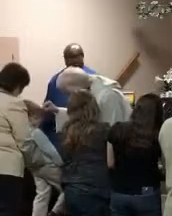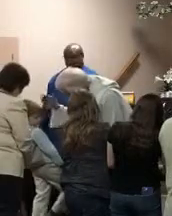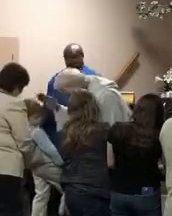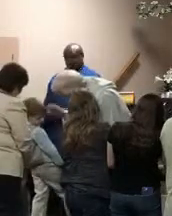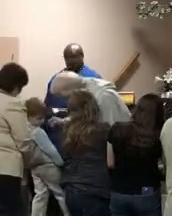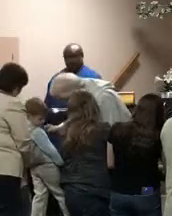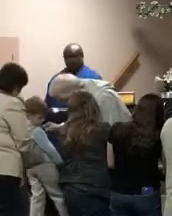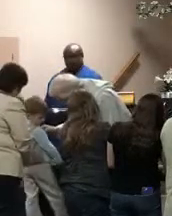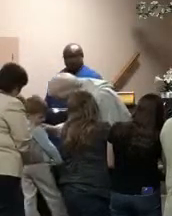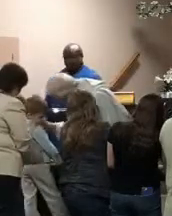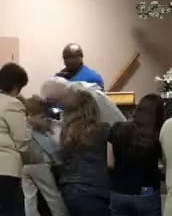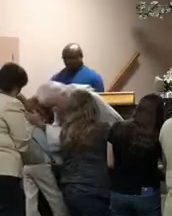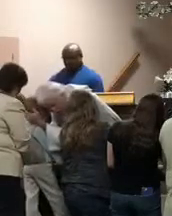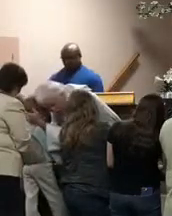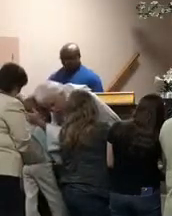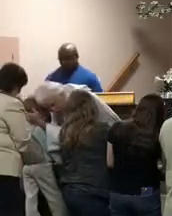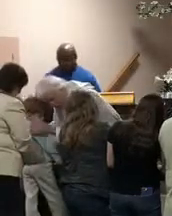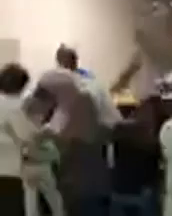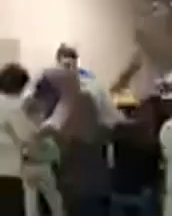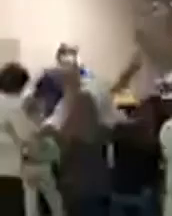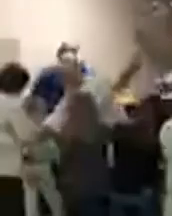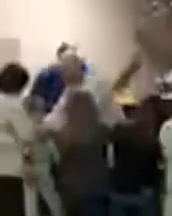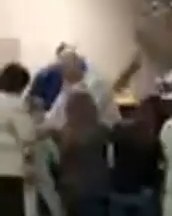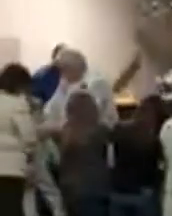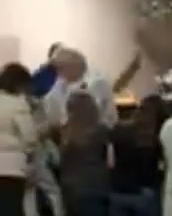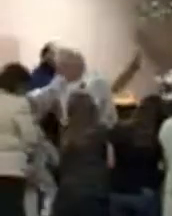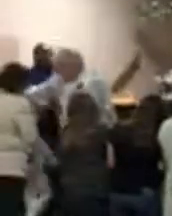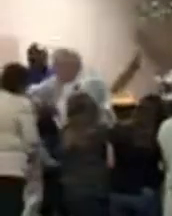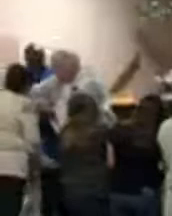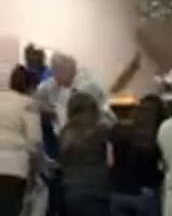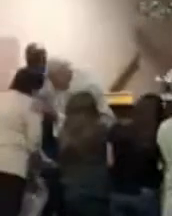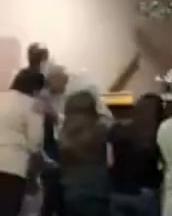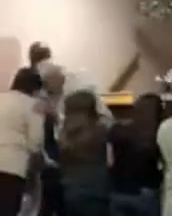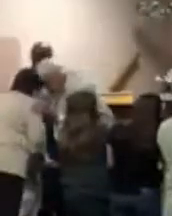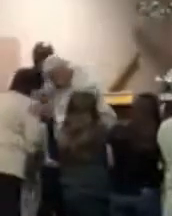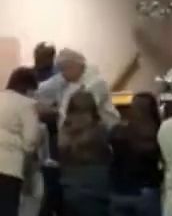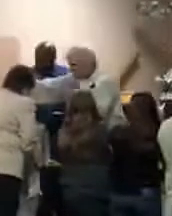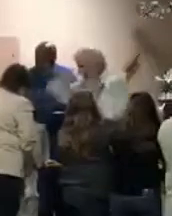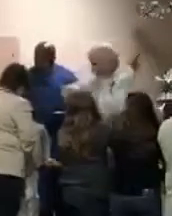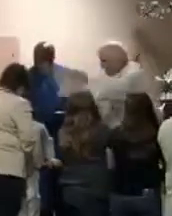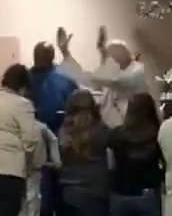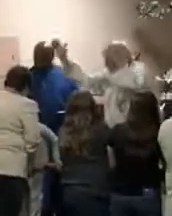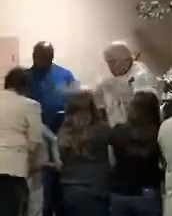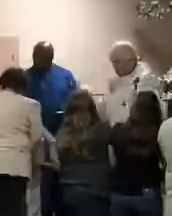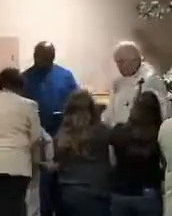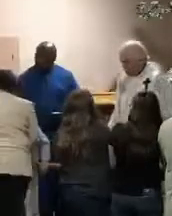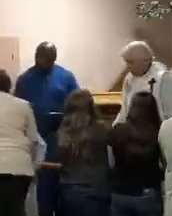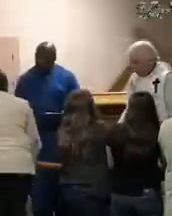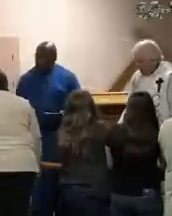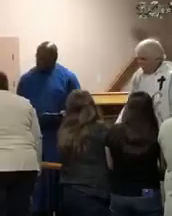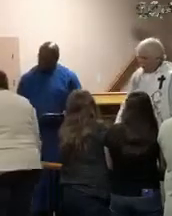he baptized you, he's risen in there, and he's risen in thee forever. And your grandma's life continues